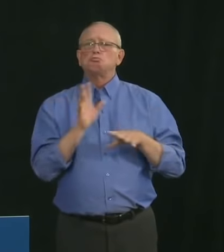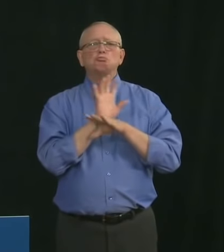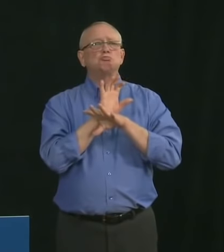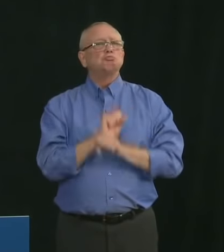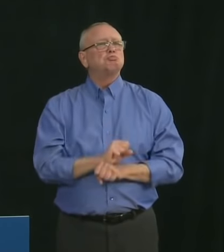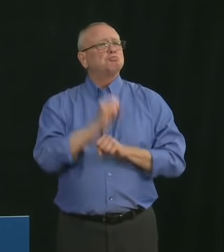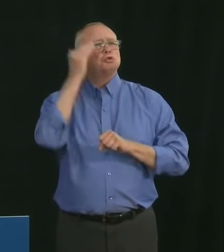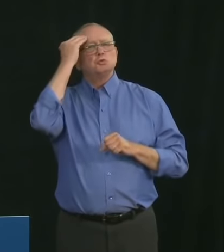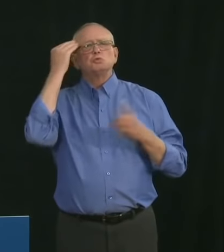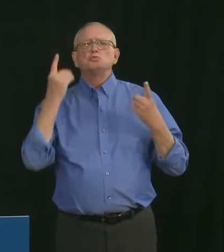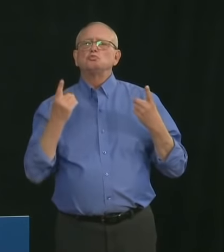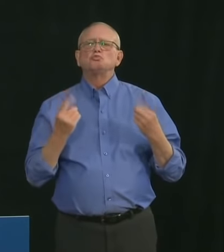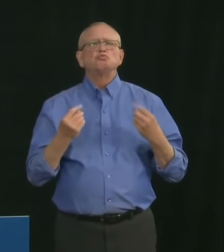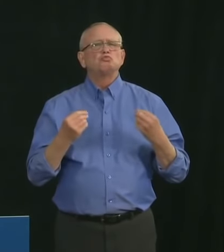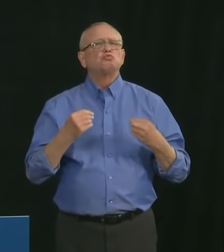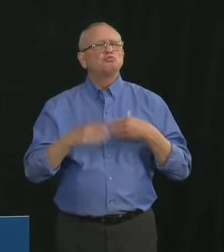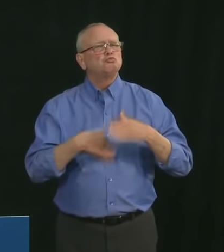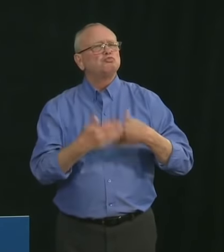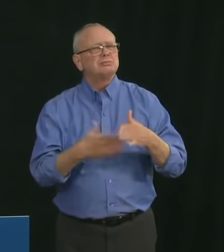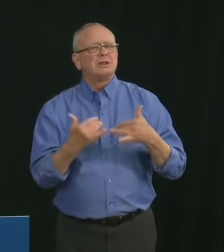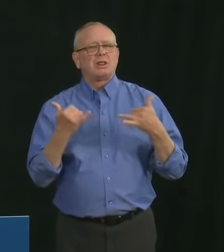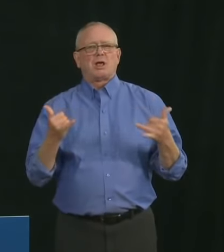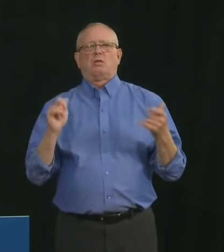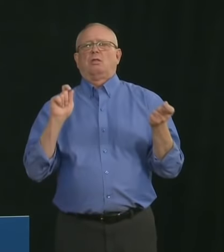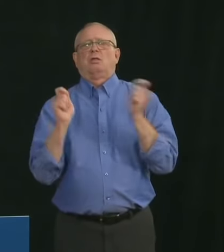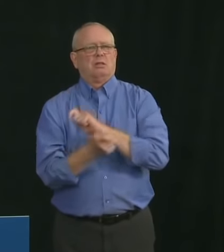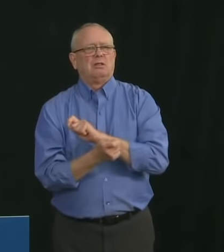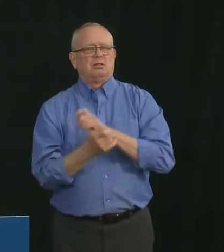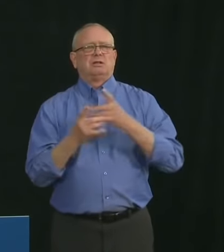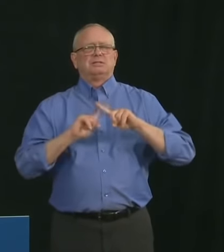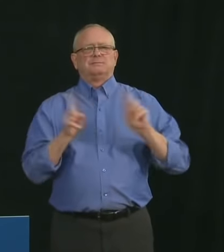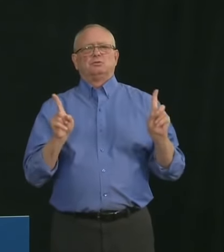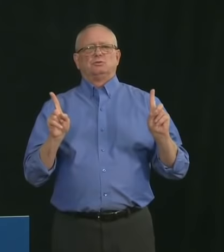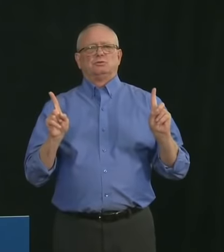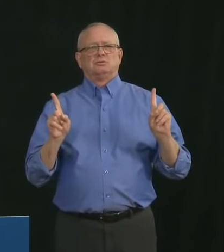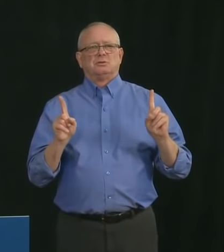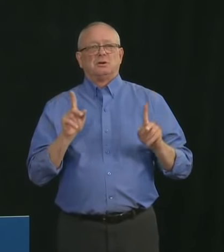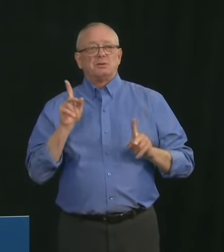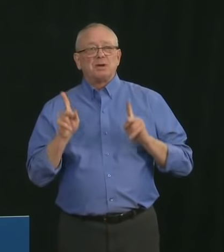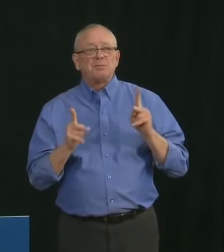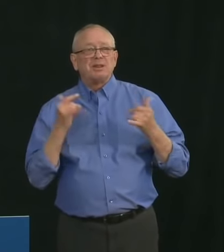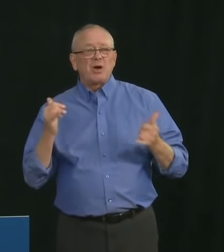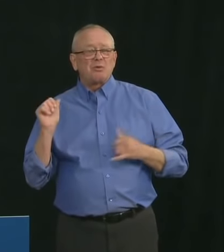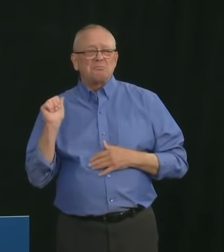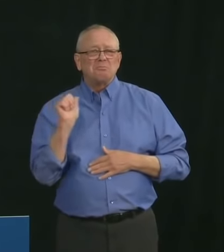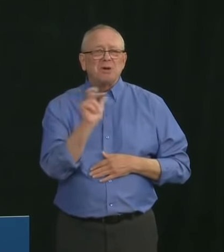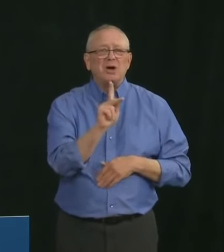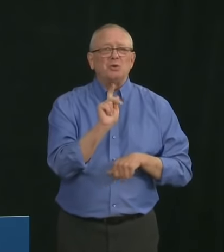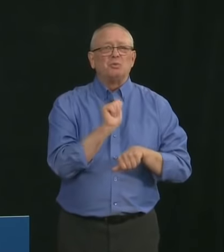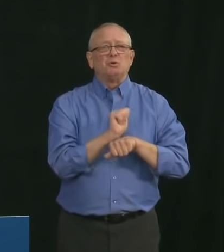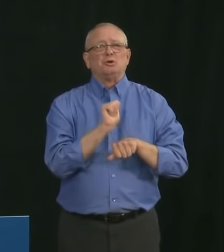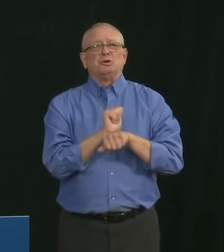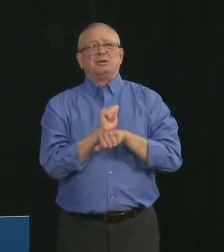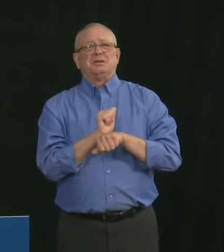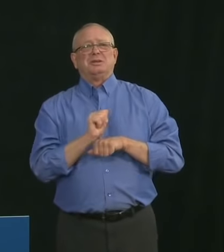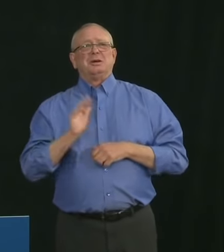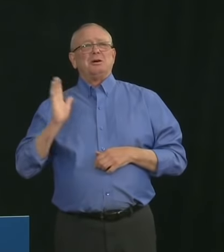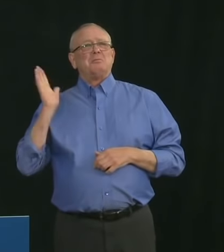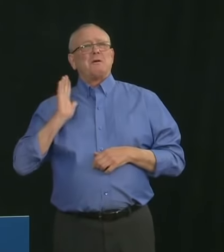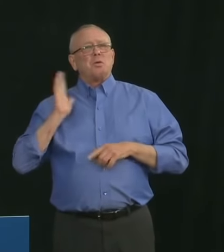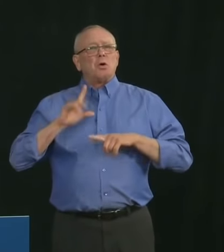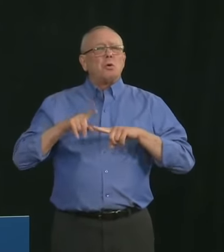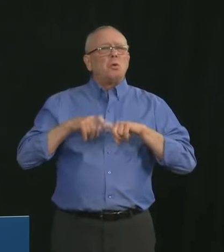other elements of their daily lives that they had put on hold. For some, this is an exciting step. For